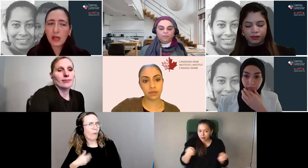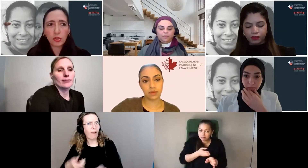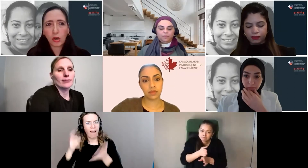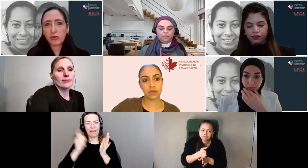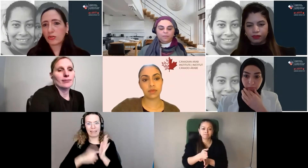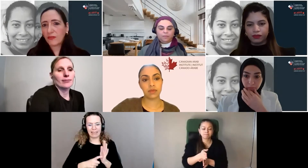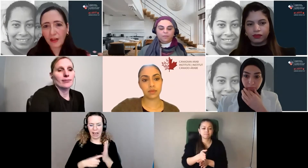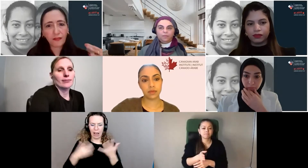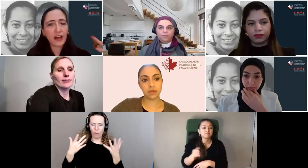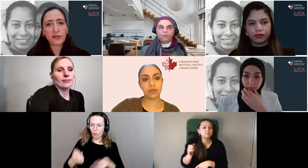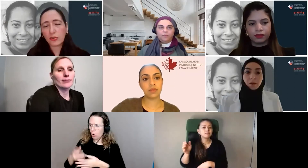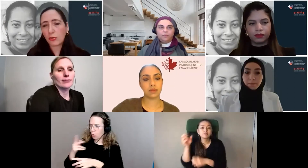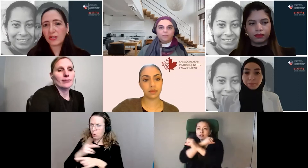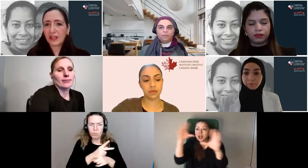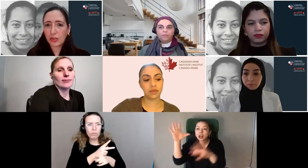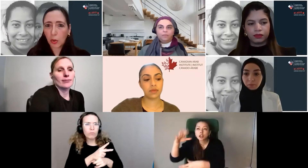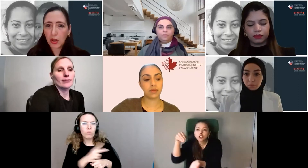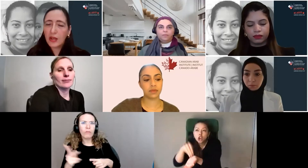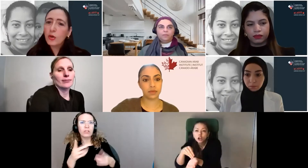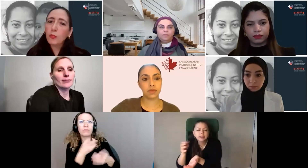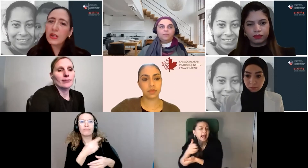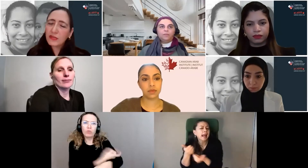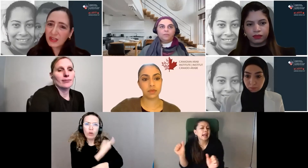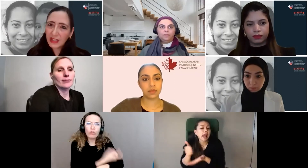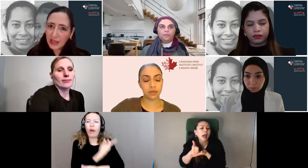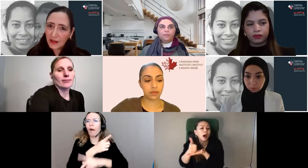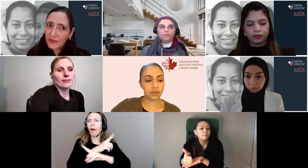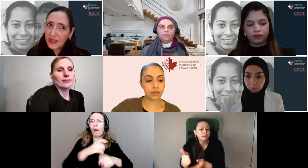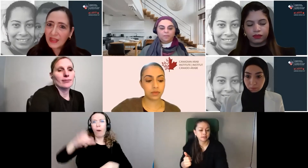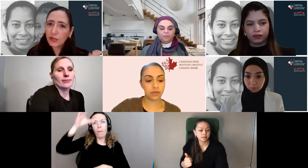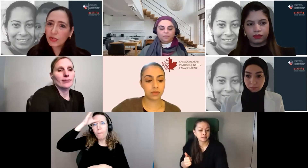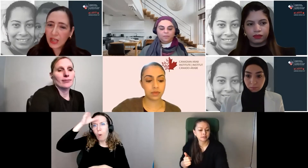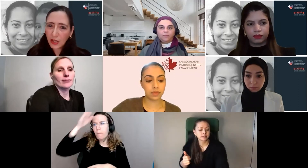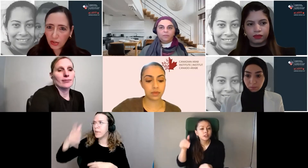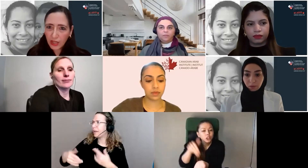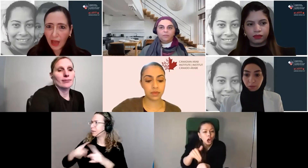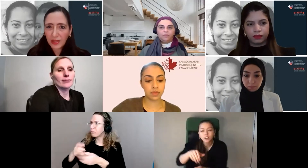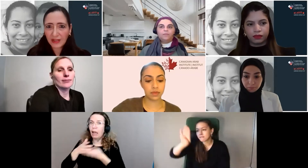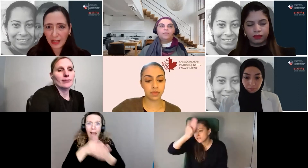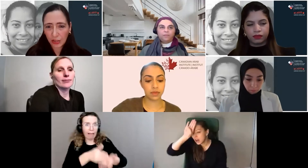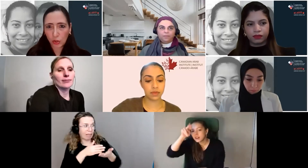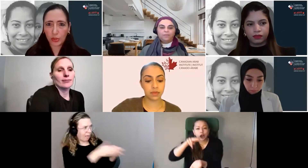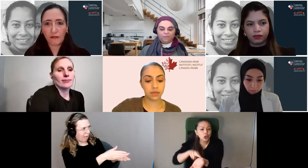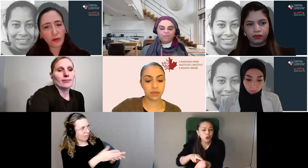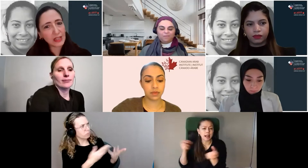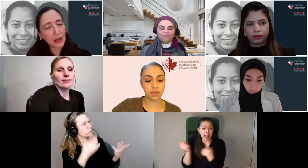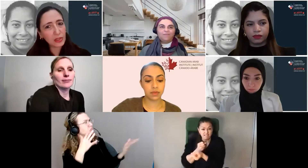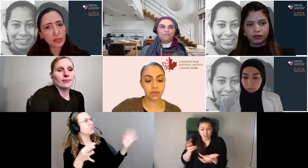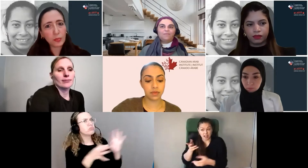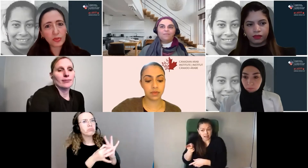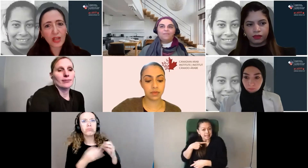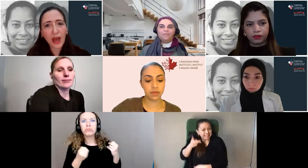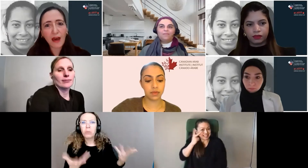professions, doctors, firefighters, nurses, and so on, we don't see the association that happens in interpreting. For